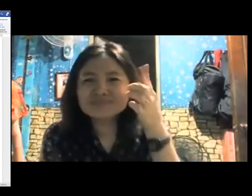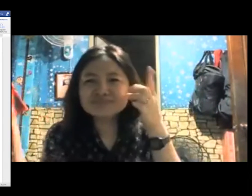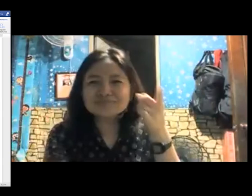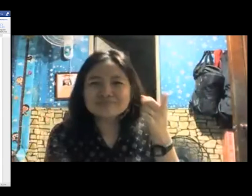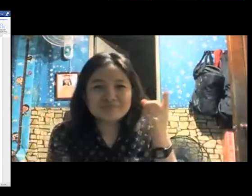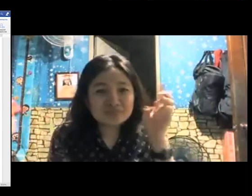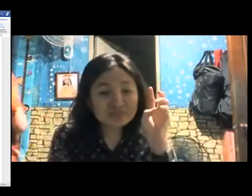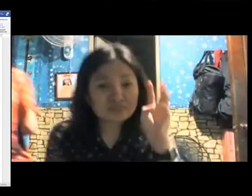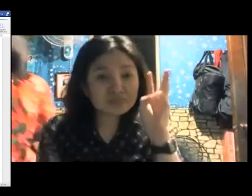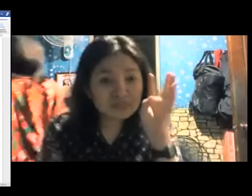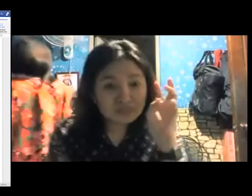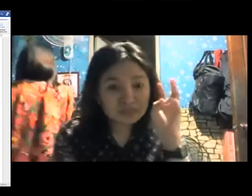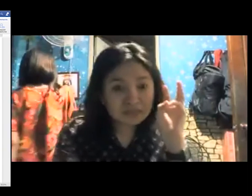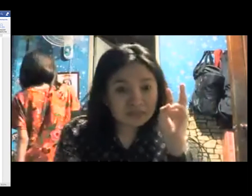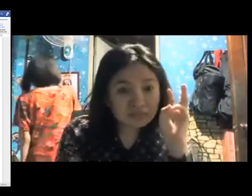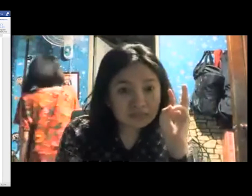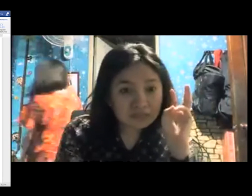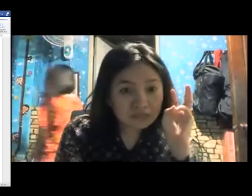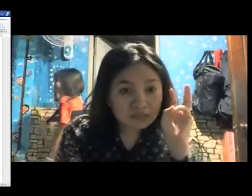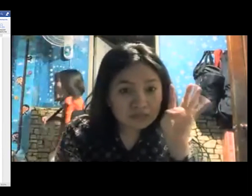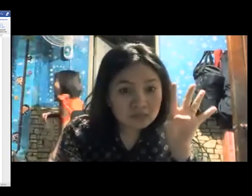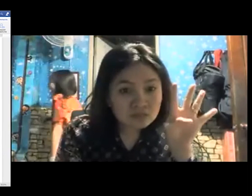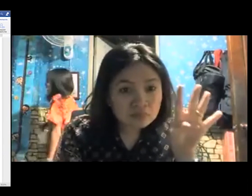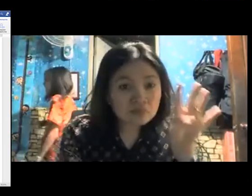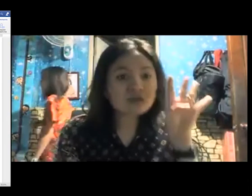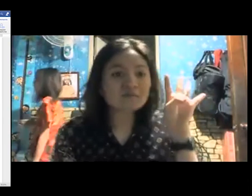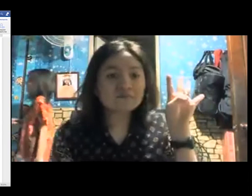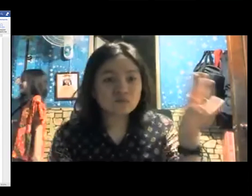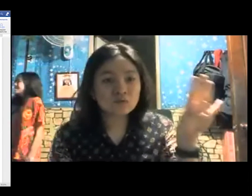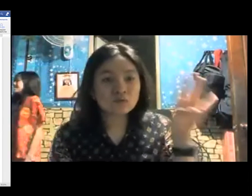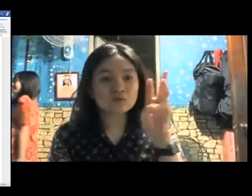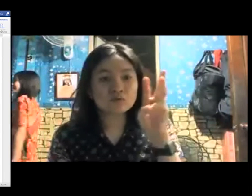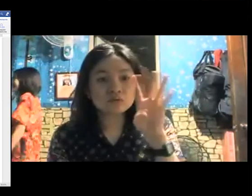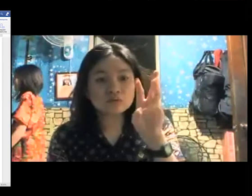I'm not sure if we did 6 or 16. 7.